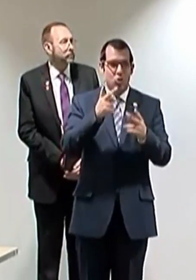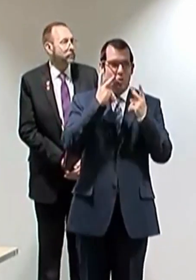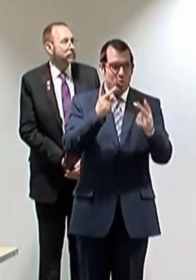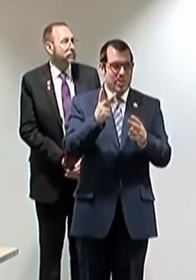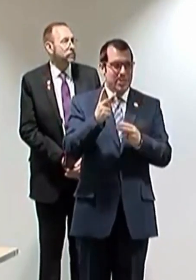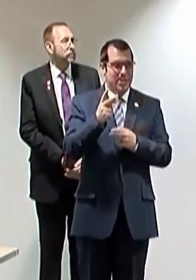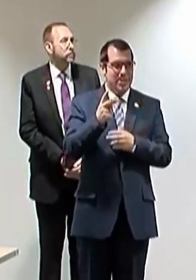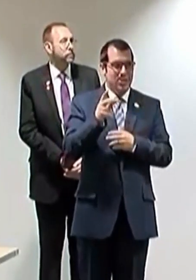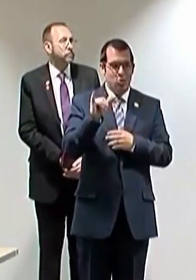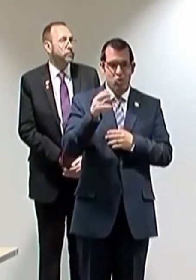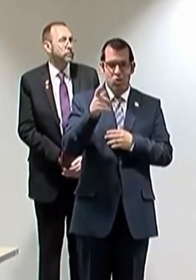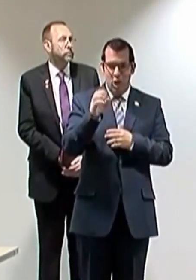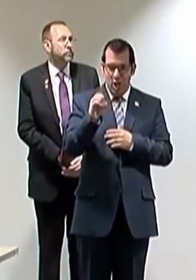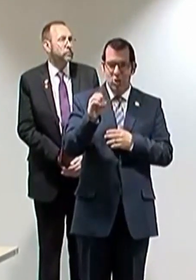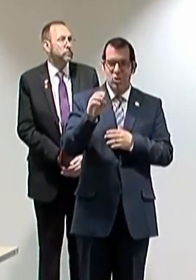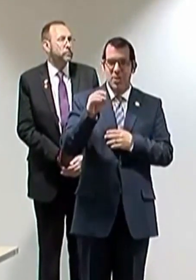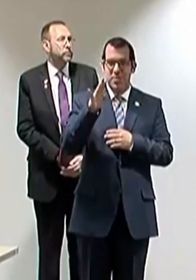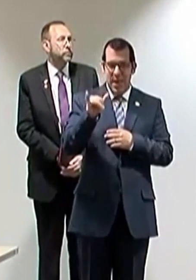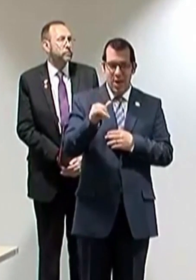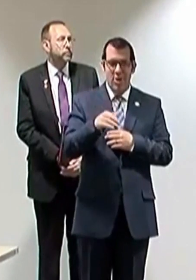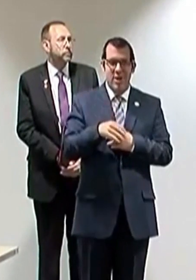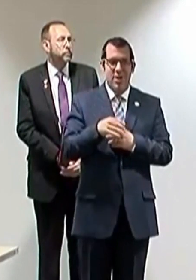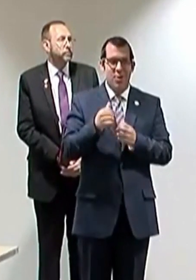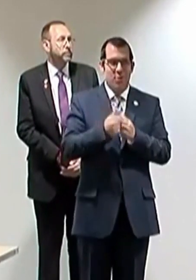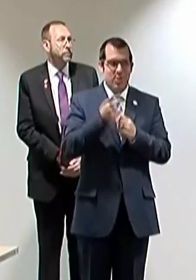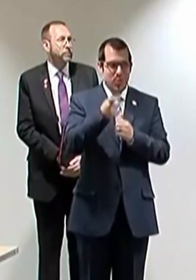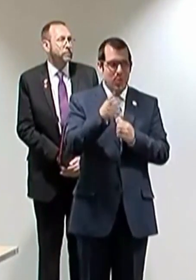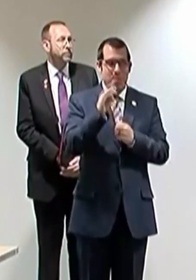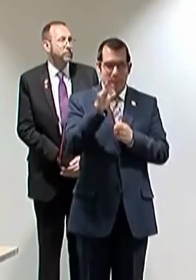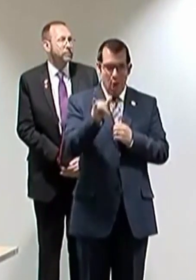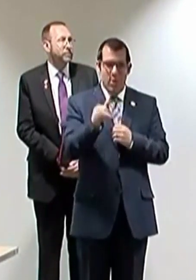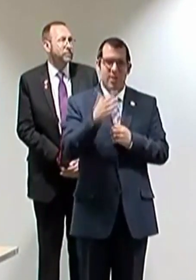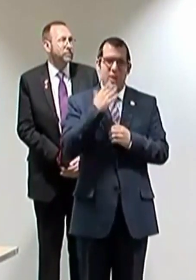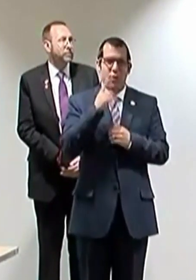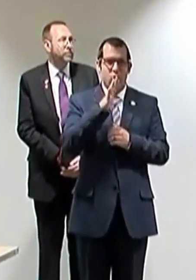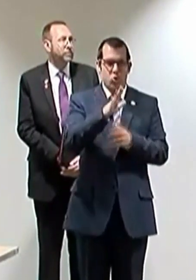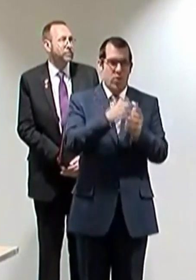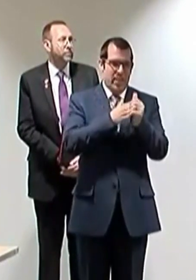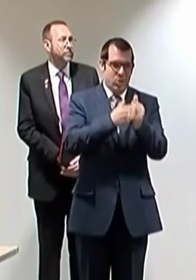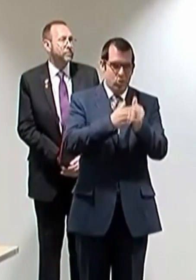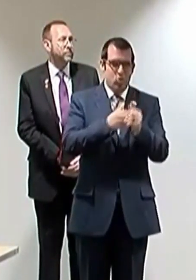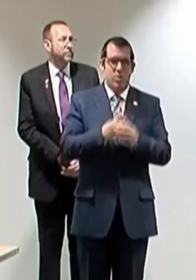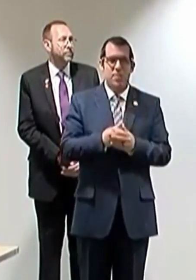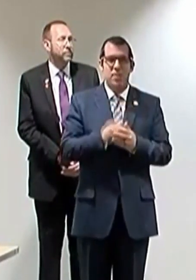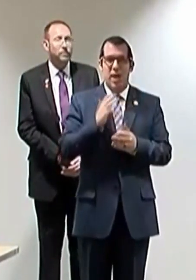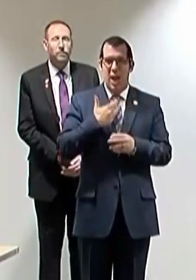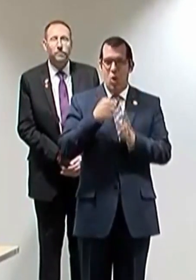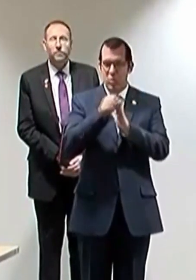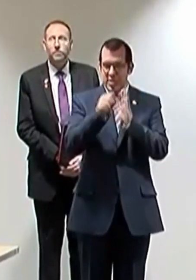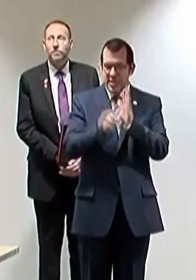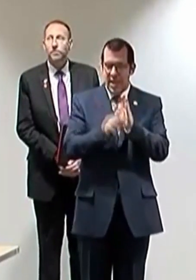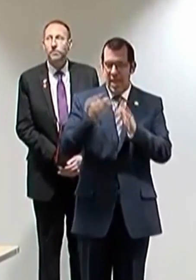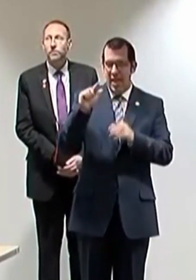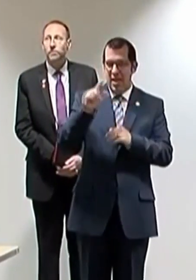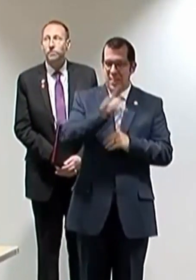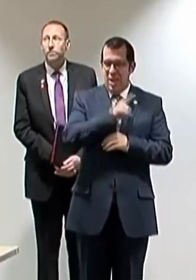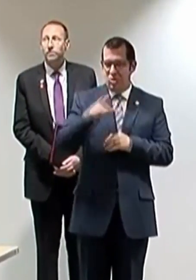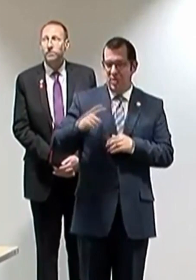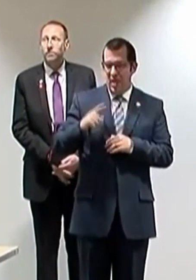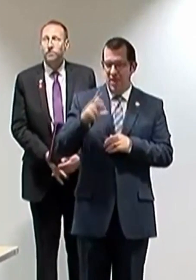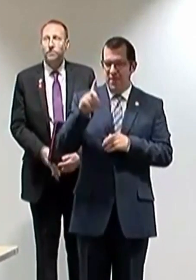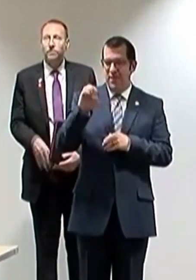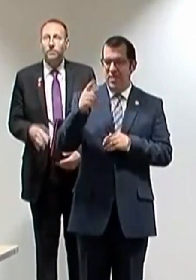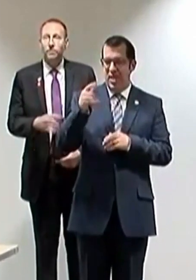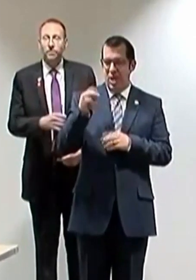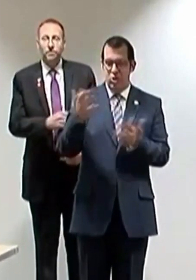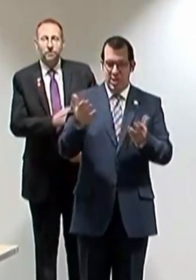Judge Maring there with you. Barry, thank you for your leadership, and our state legislative delegation that's here